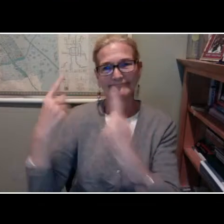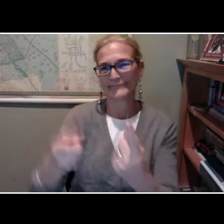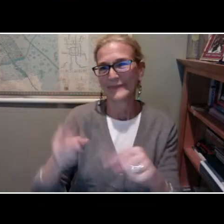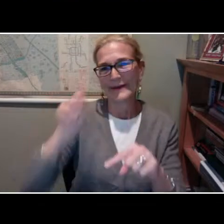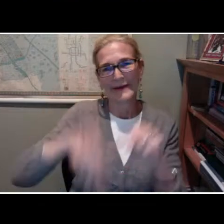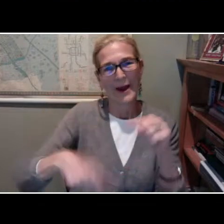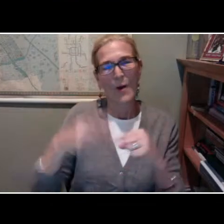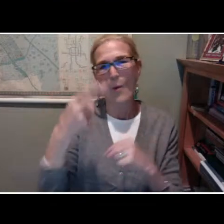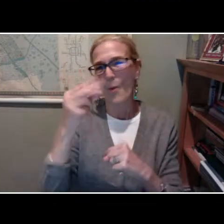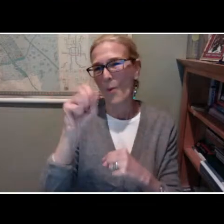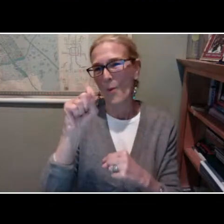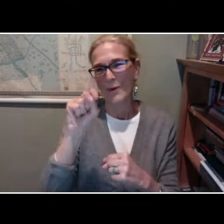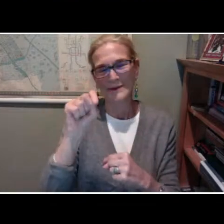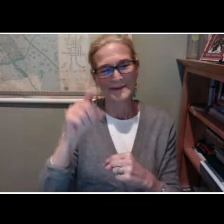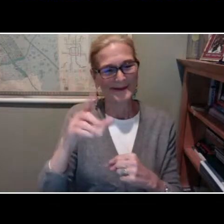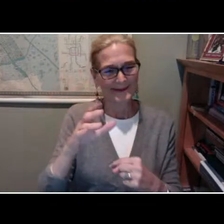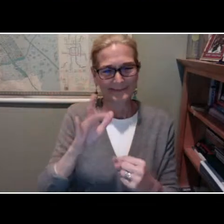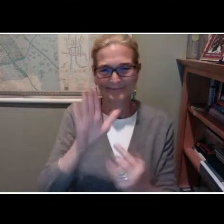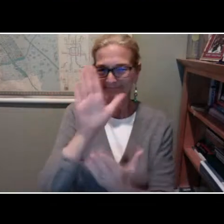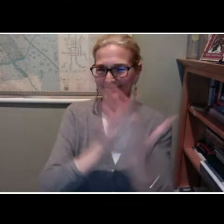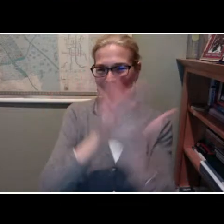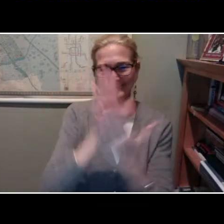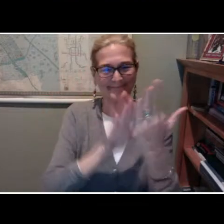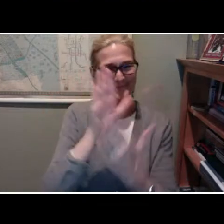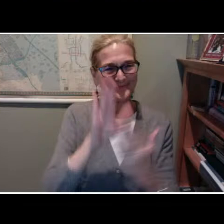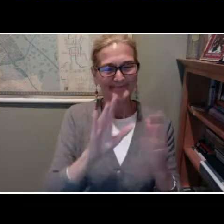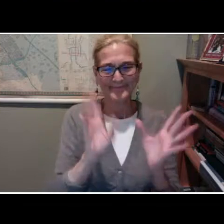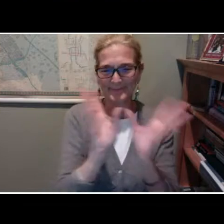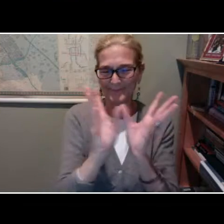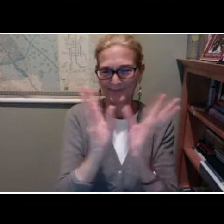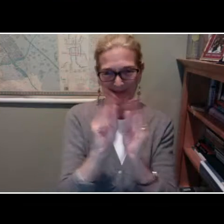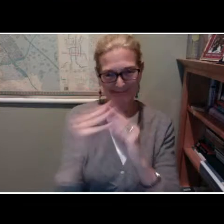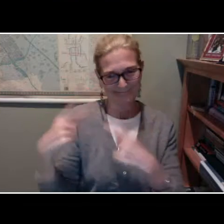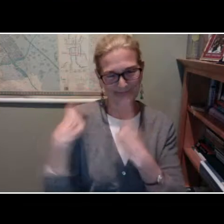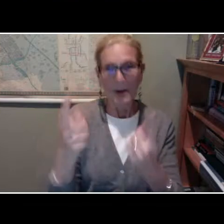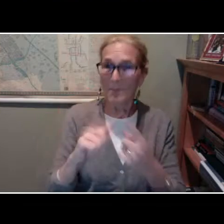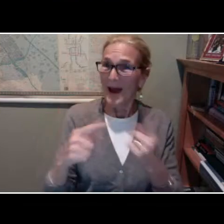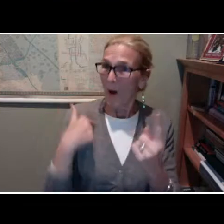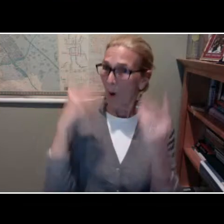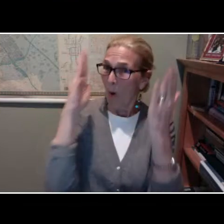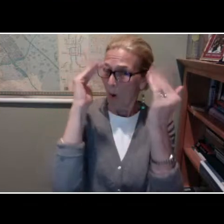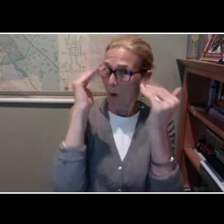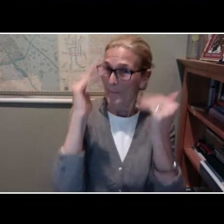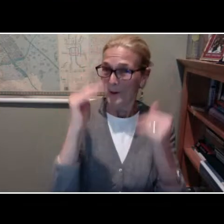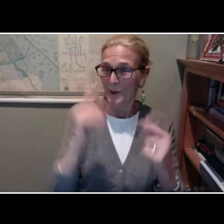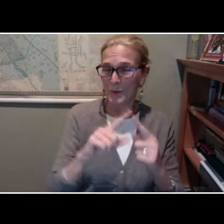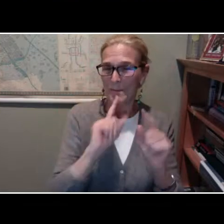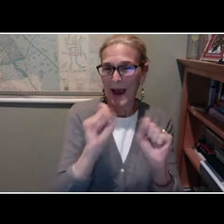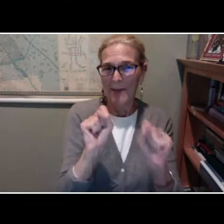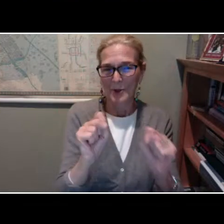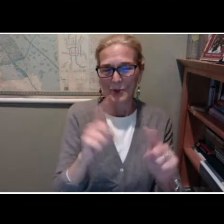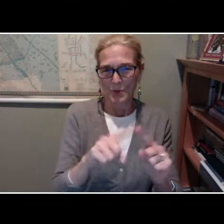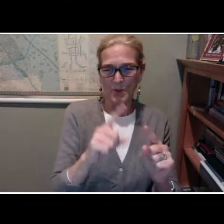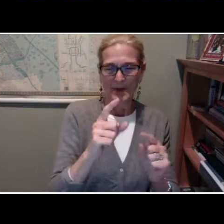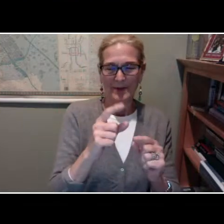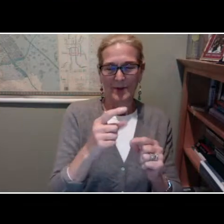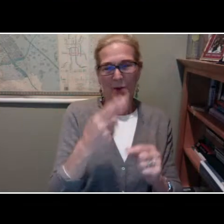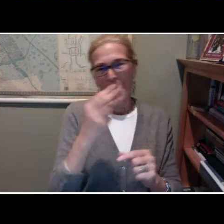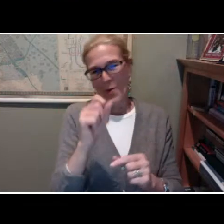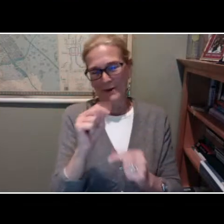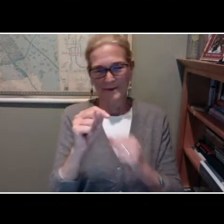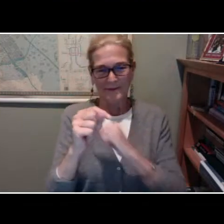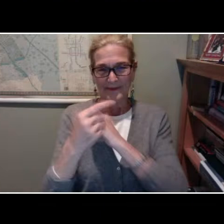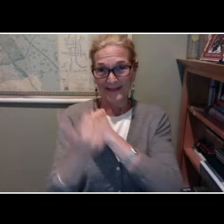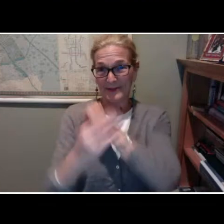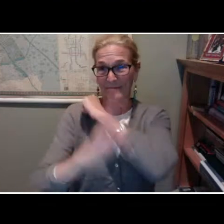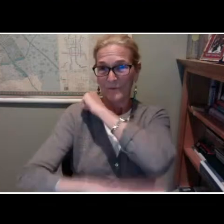I realized too, and this is right before COVID hit, right before we went to the point where we couldn't have face-to-face